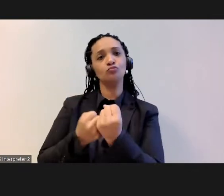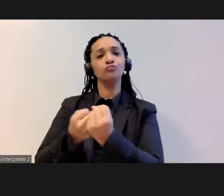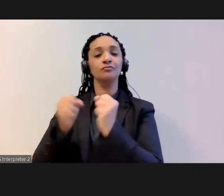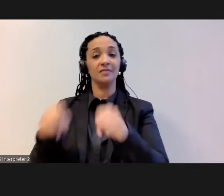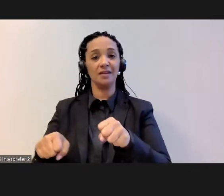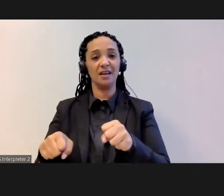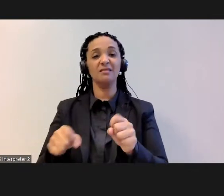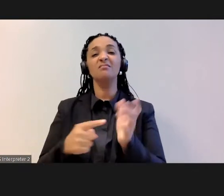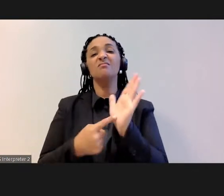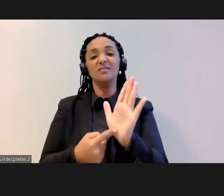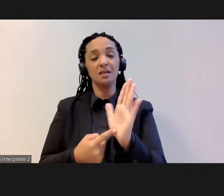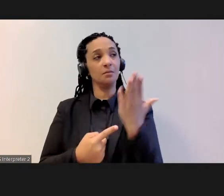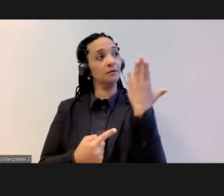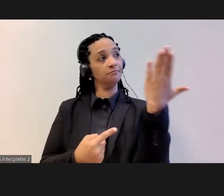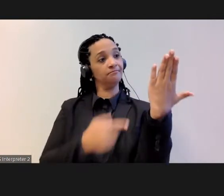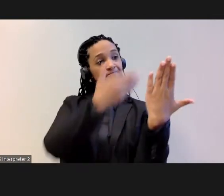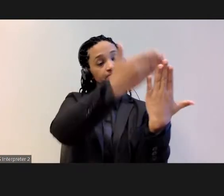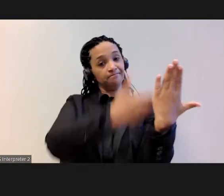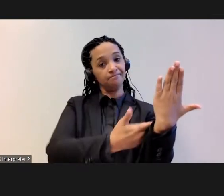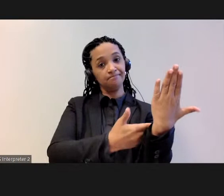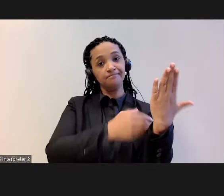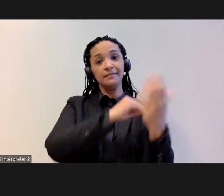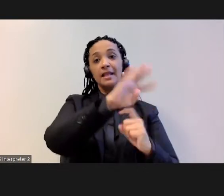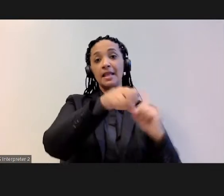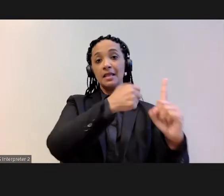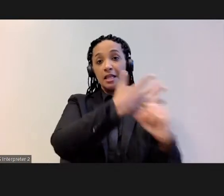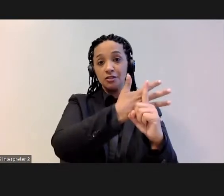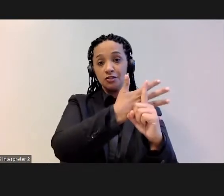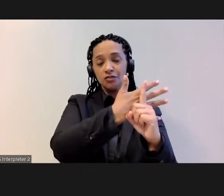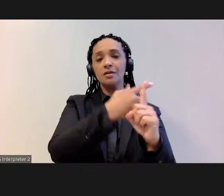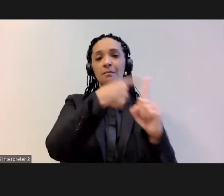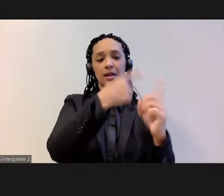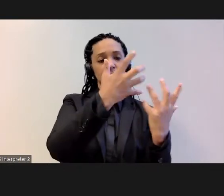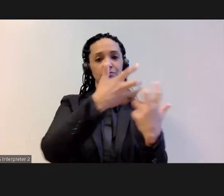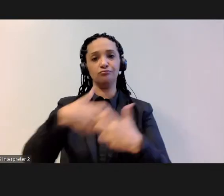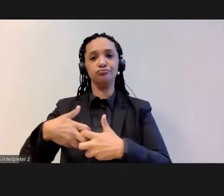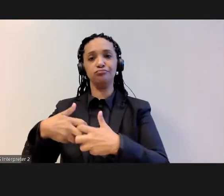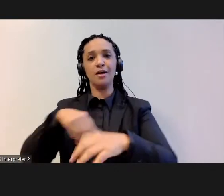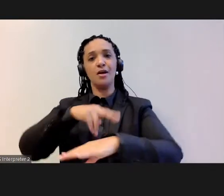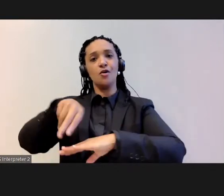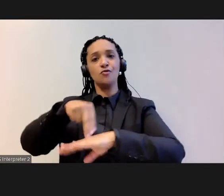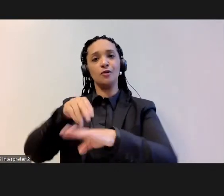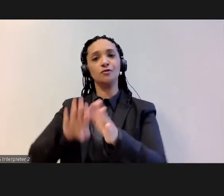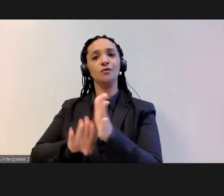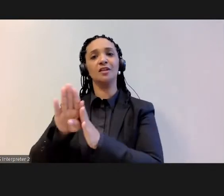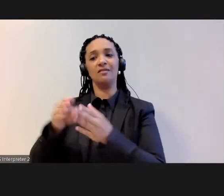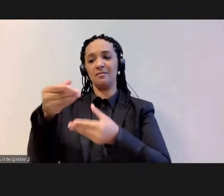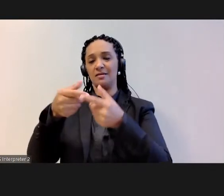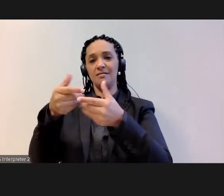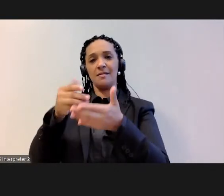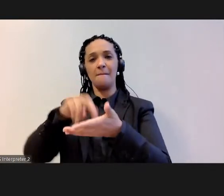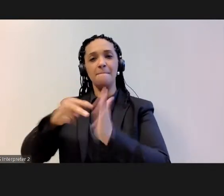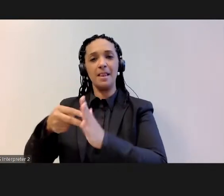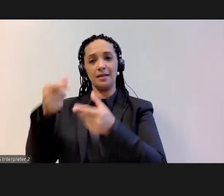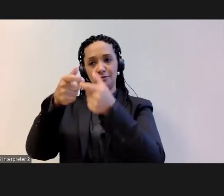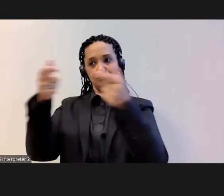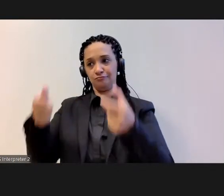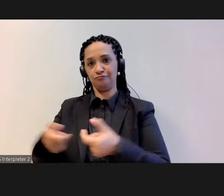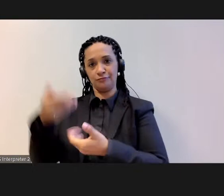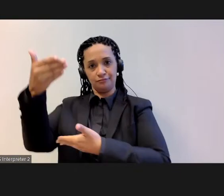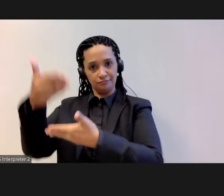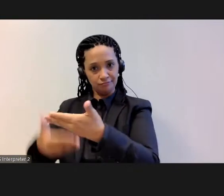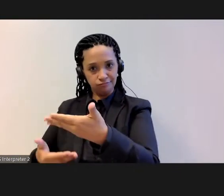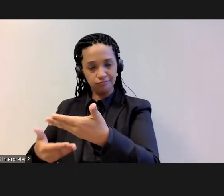national development plans and the Sustainable Development Goals. But what we found from this exercise is